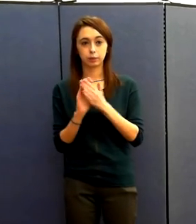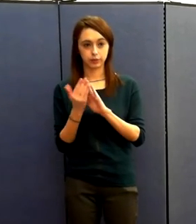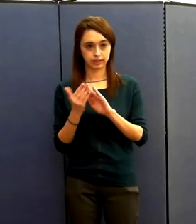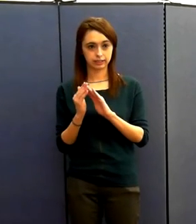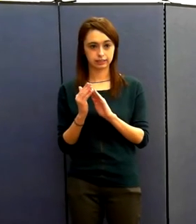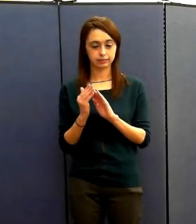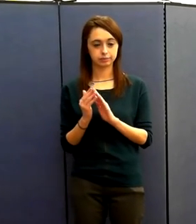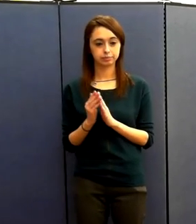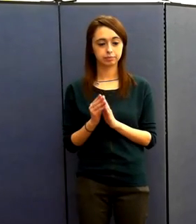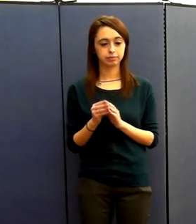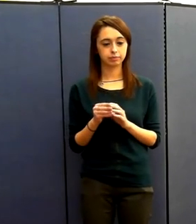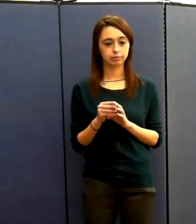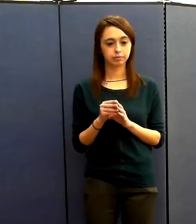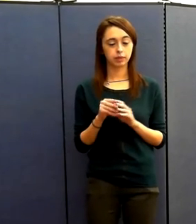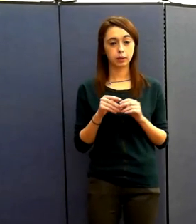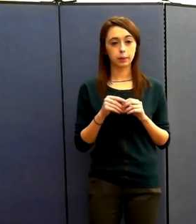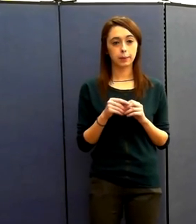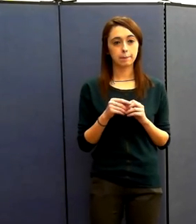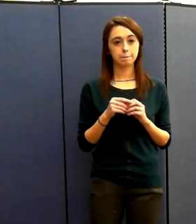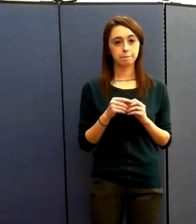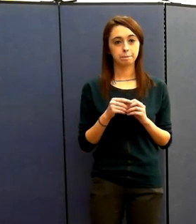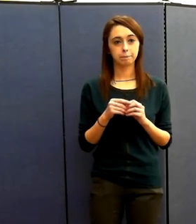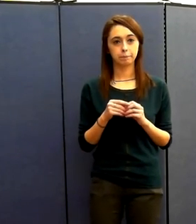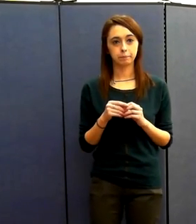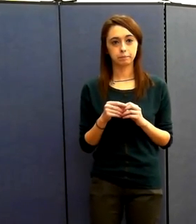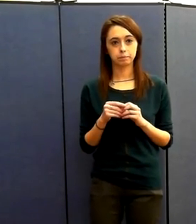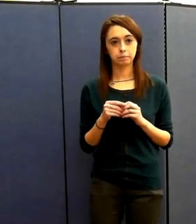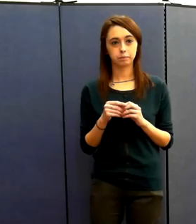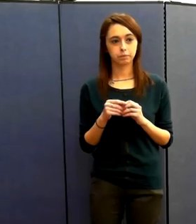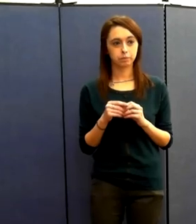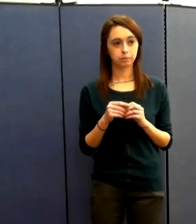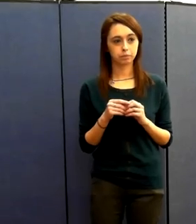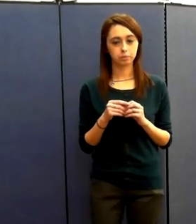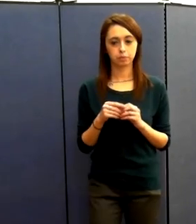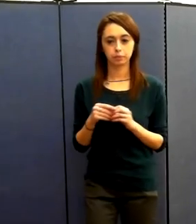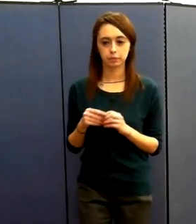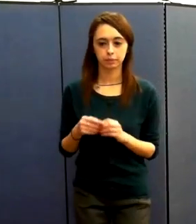is one way that power is maintained by people in control.